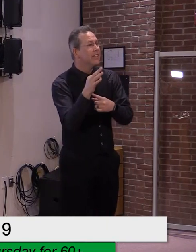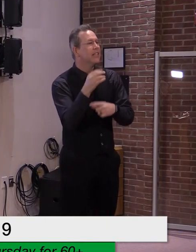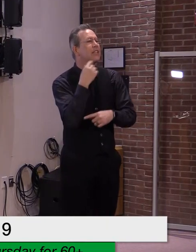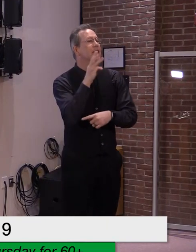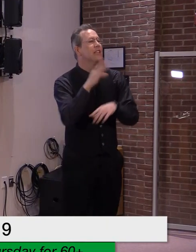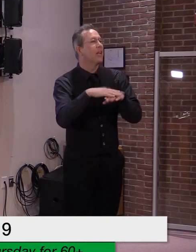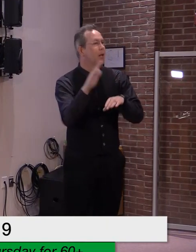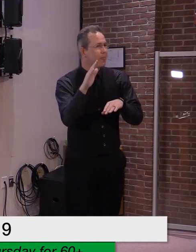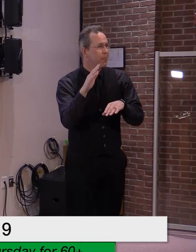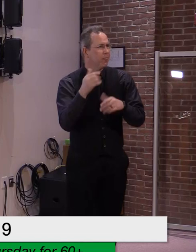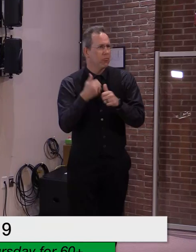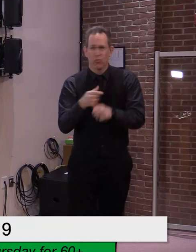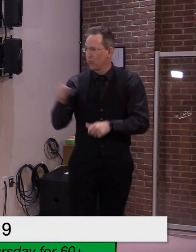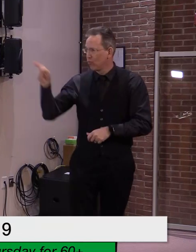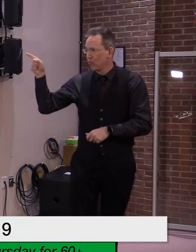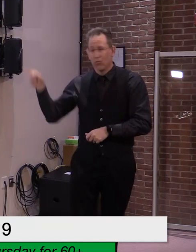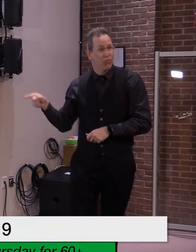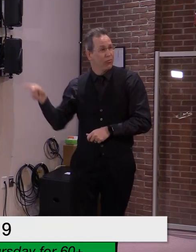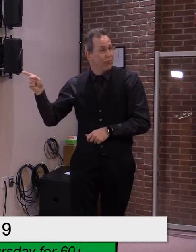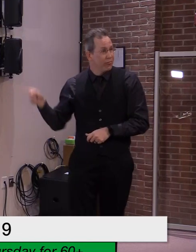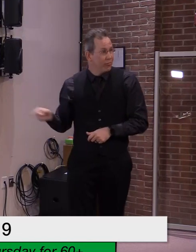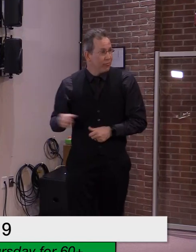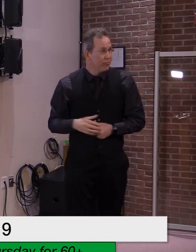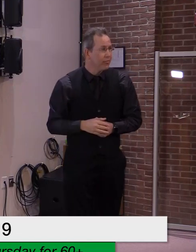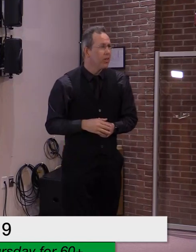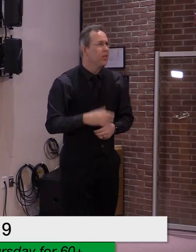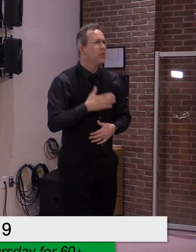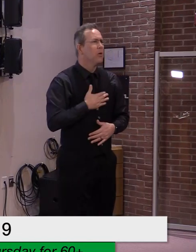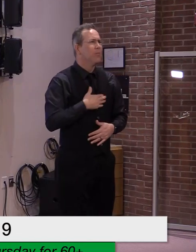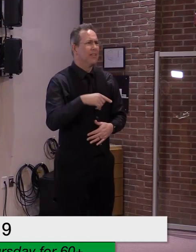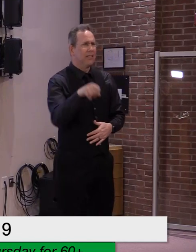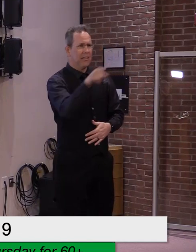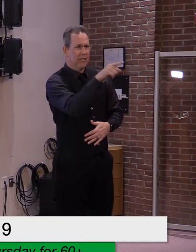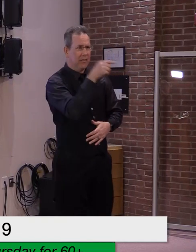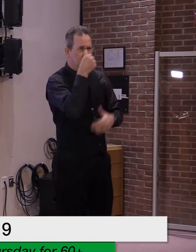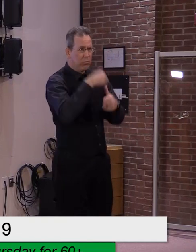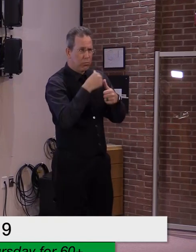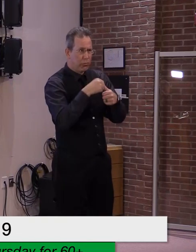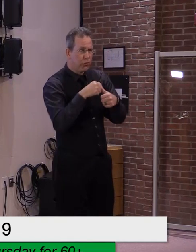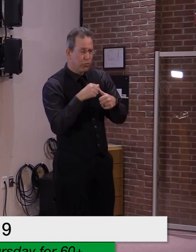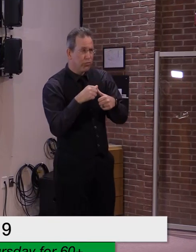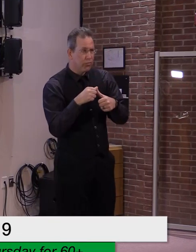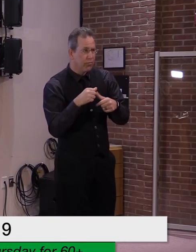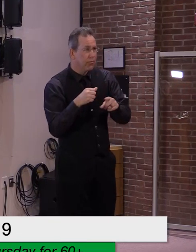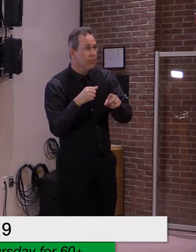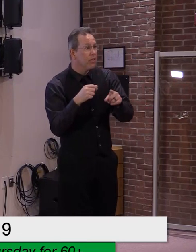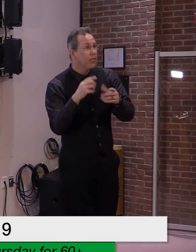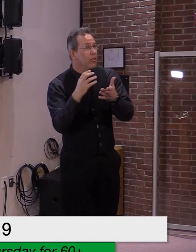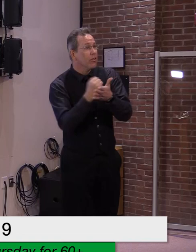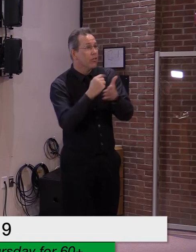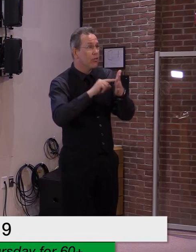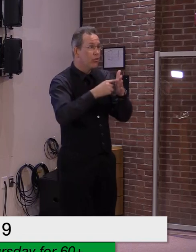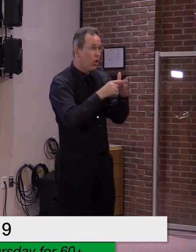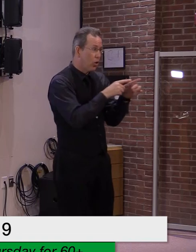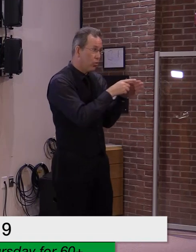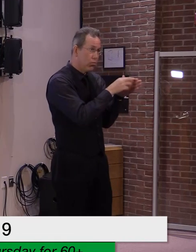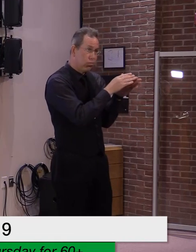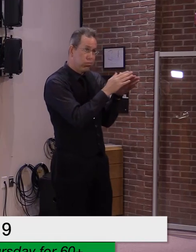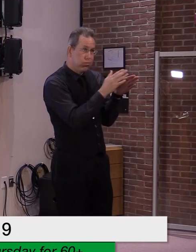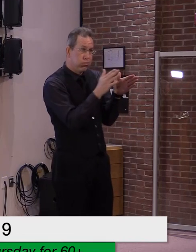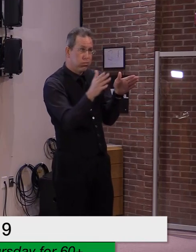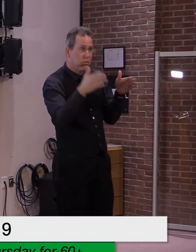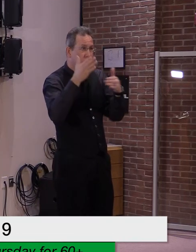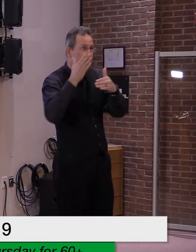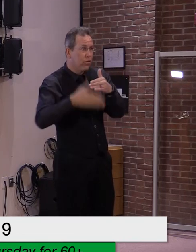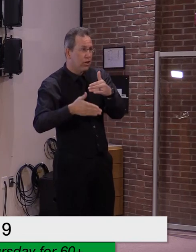over. Please remember, it will take approximately 2 months before you have gotten all your doses of your vaccine